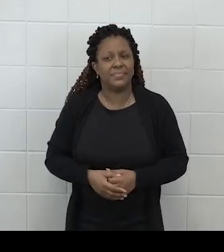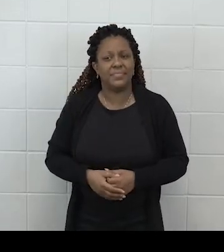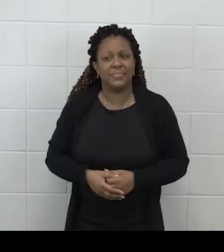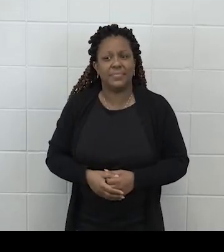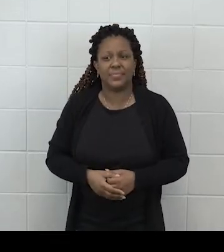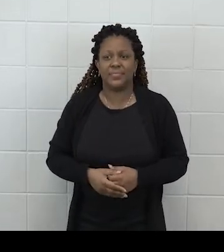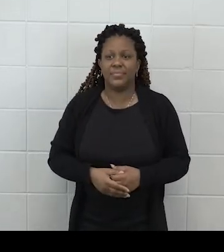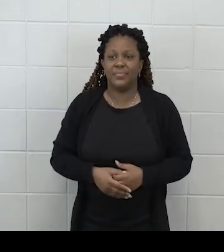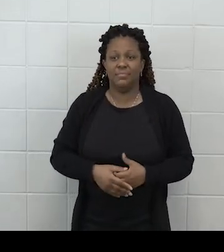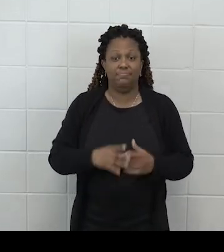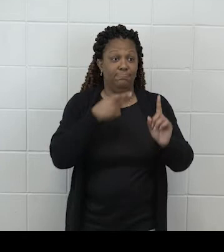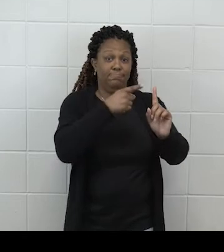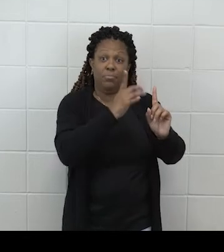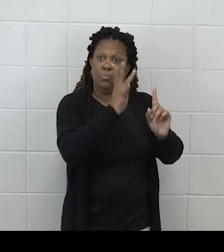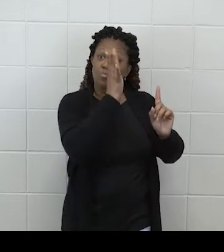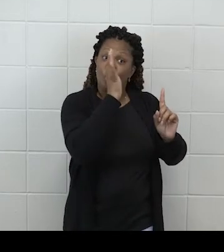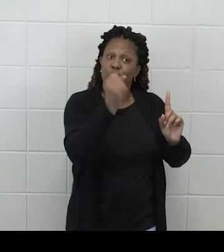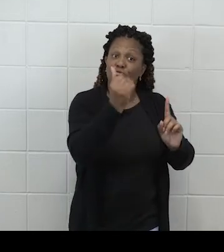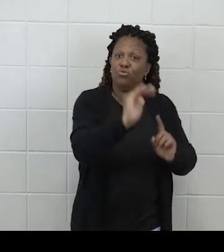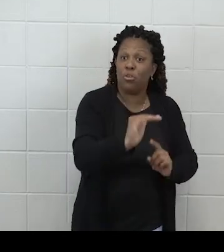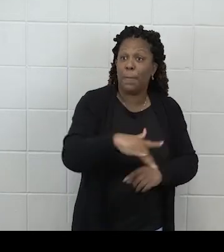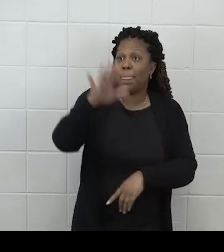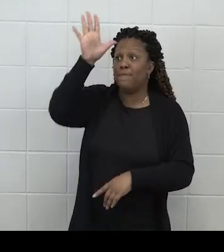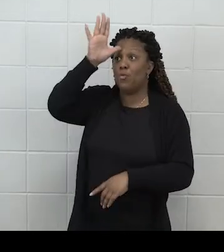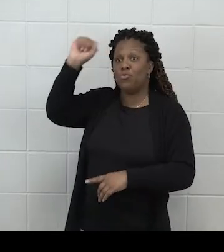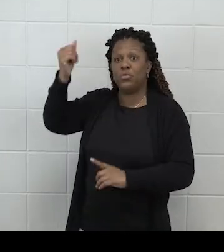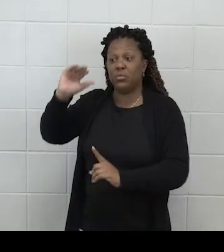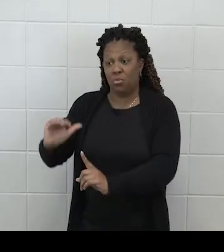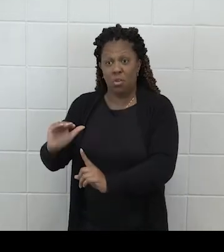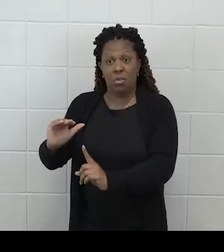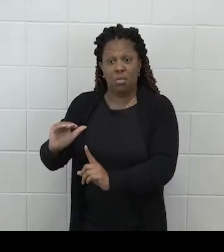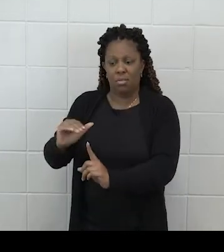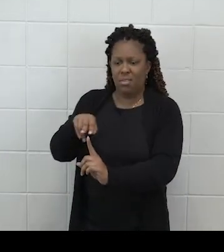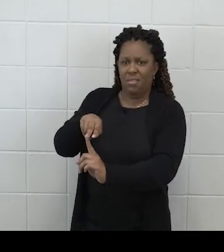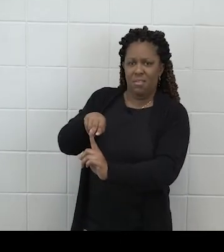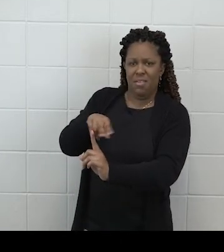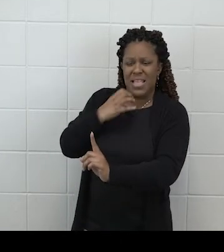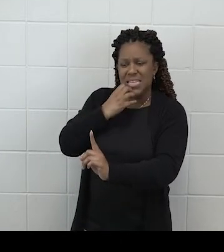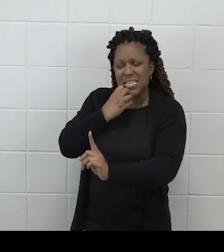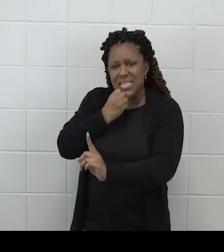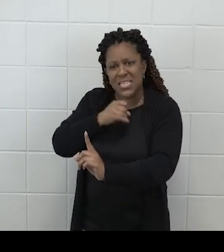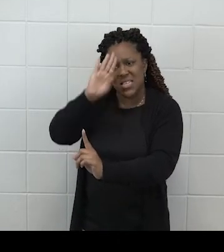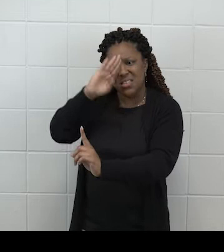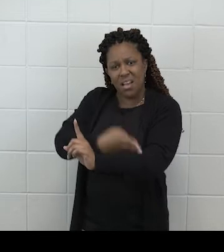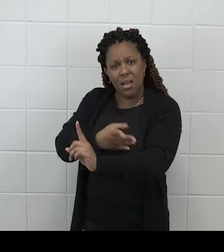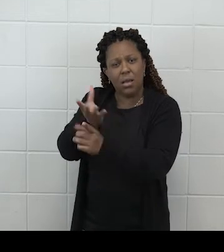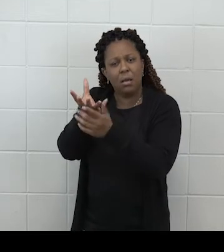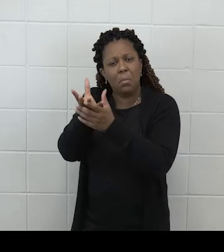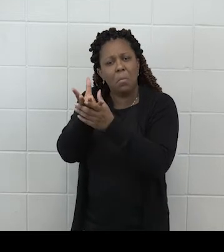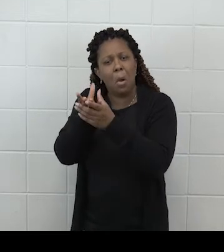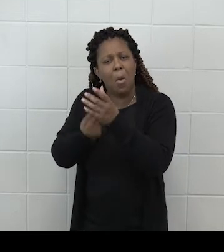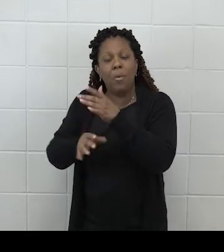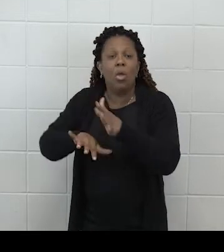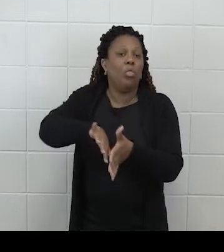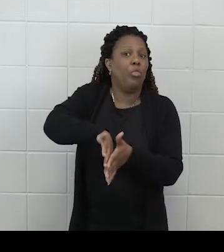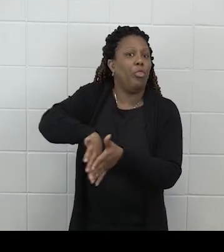child, this father's child, someone's beloved son. Let us not value a false